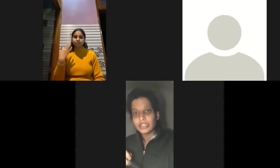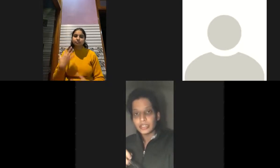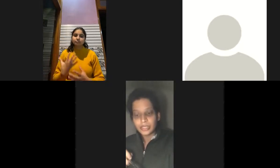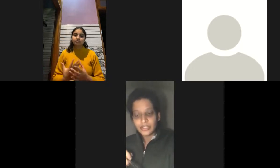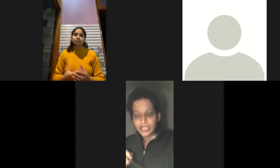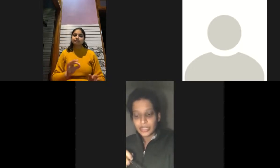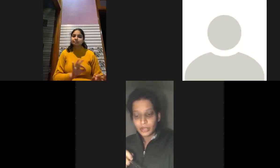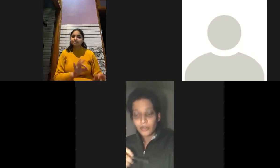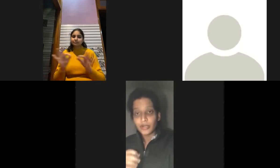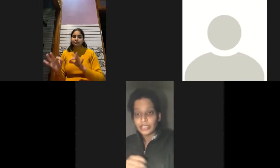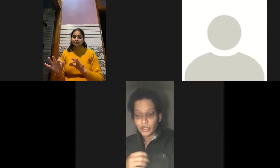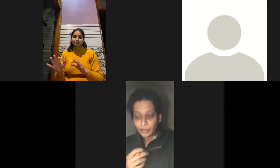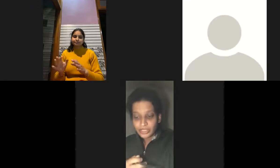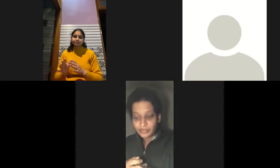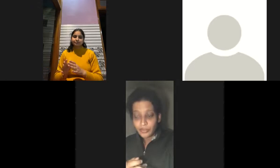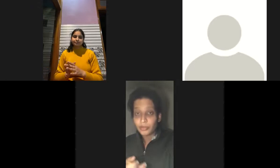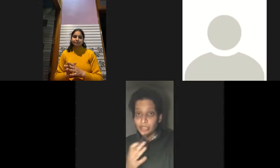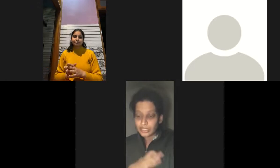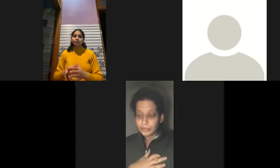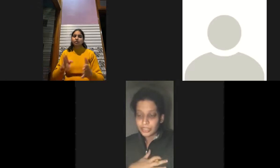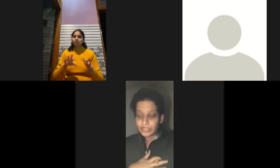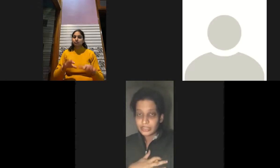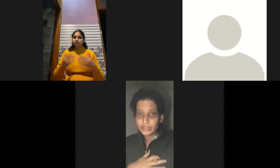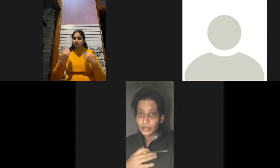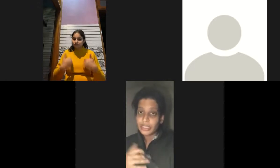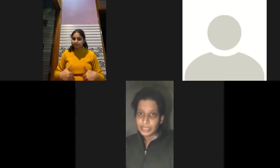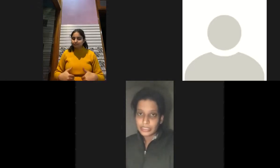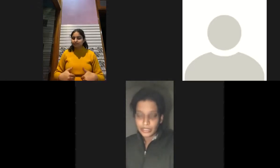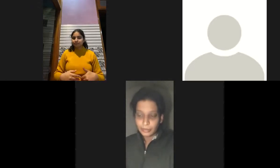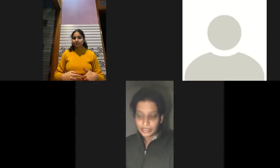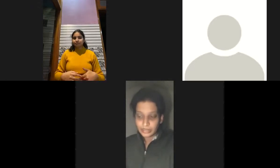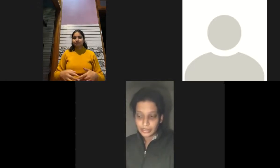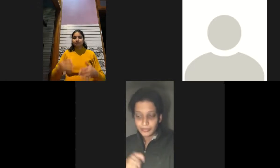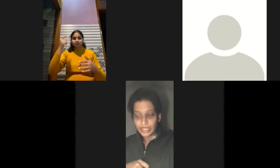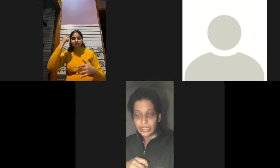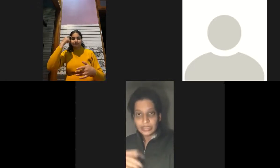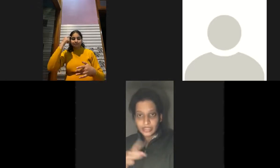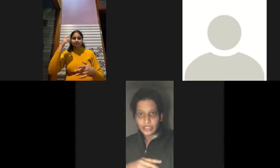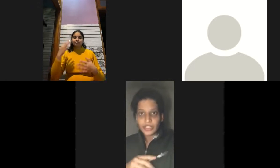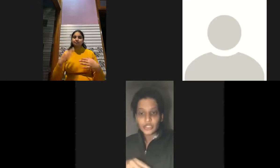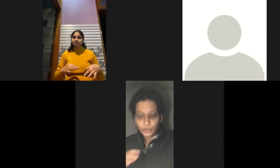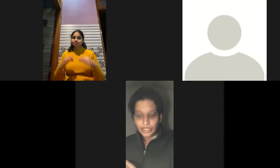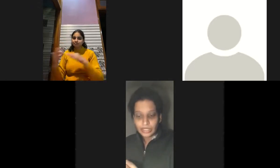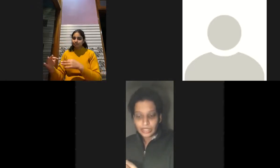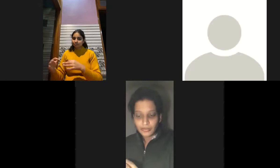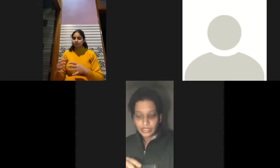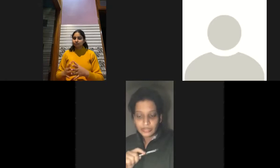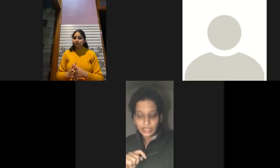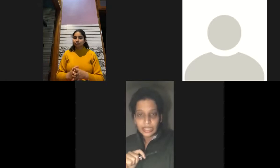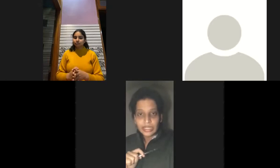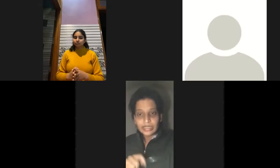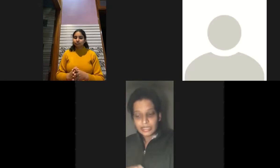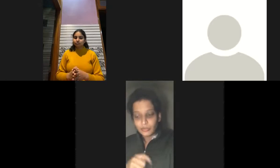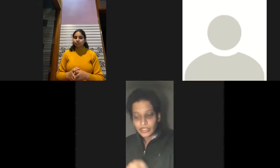in the determining trait of what is normative from bodily appearance to intellectual capacity. This shift is so intense for